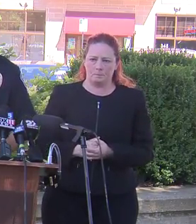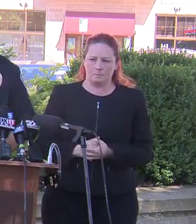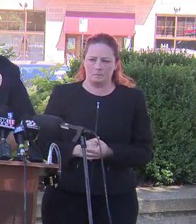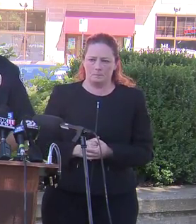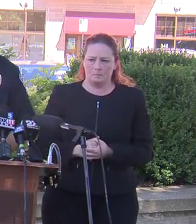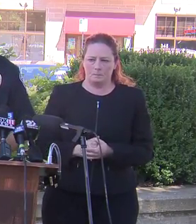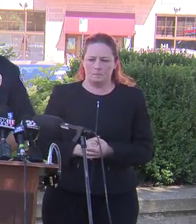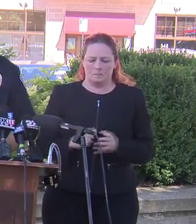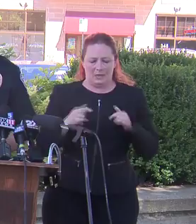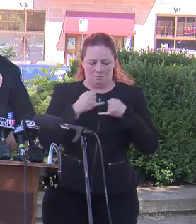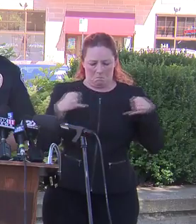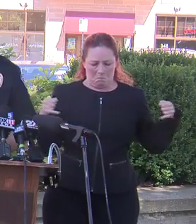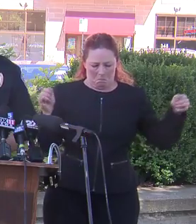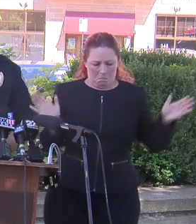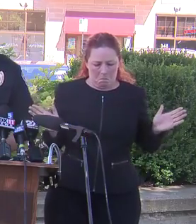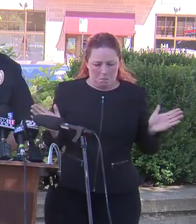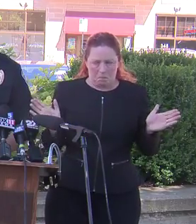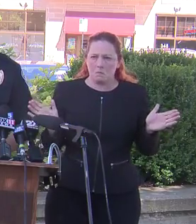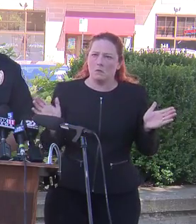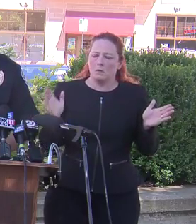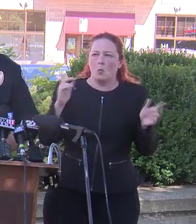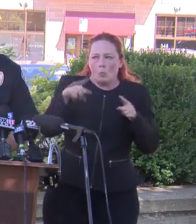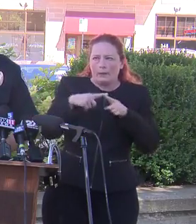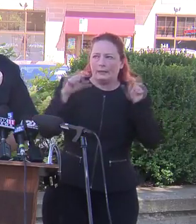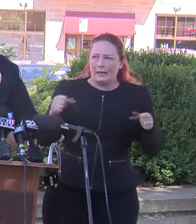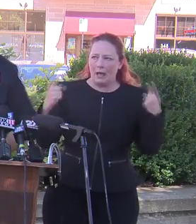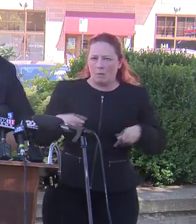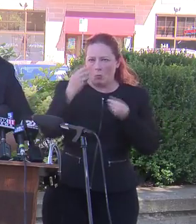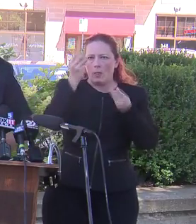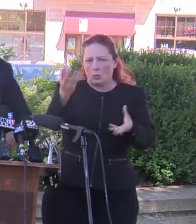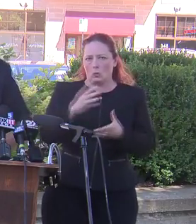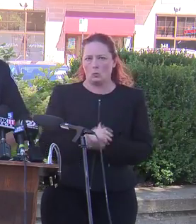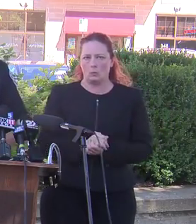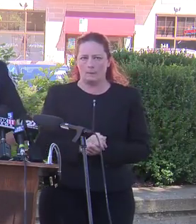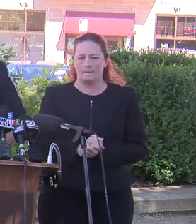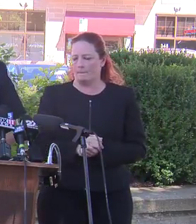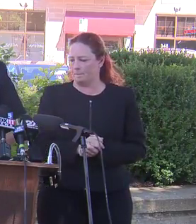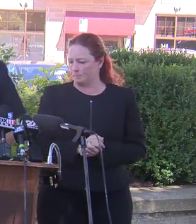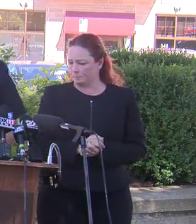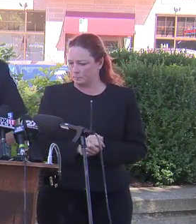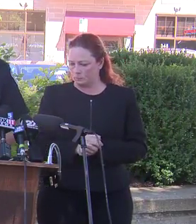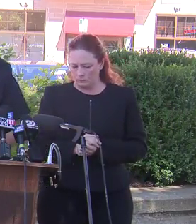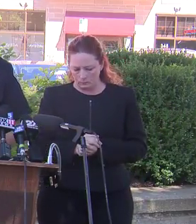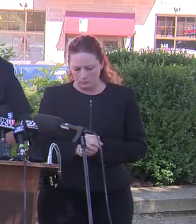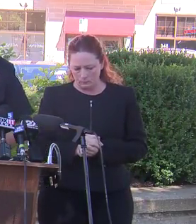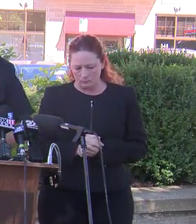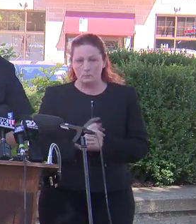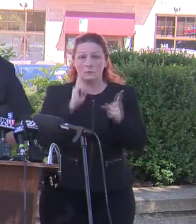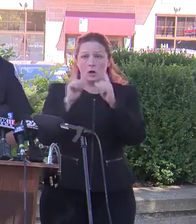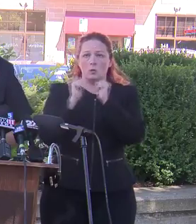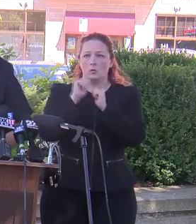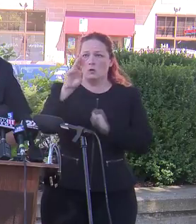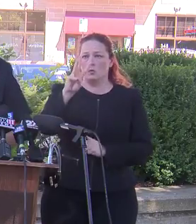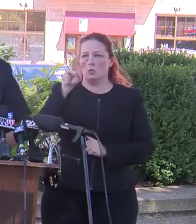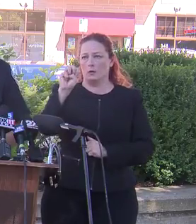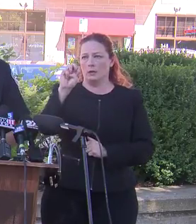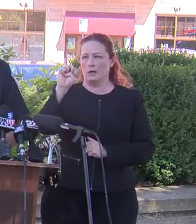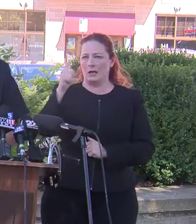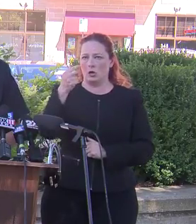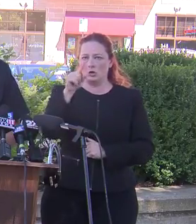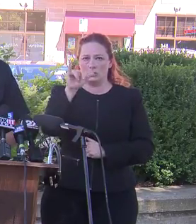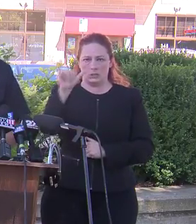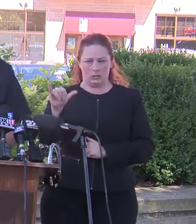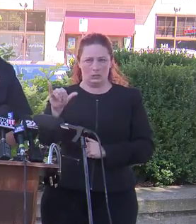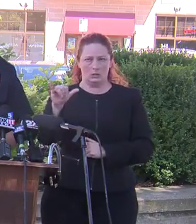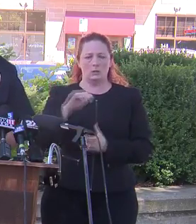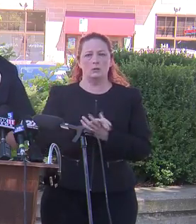decreasing the perimeter where we're at. What I understand from talking to Representative We Energy's, underground utilities appear to